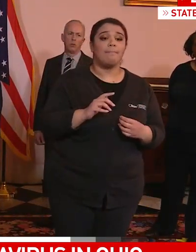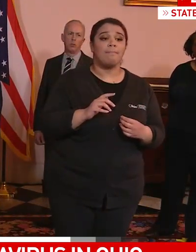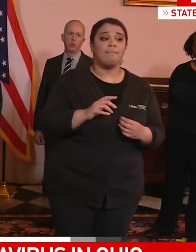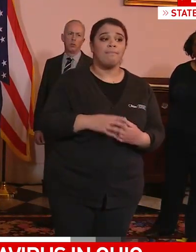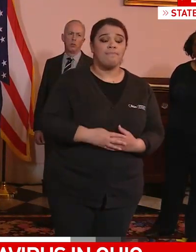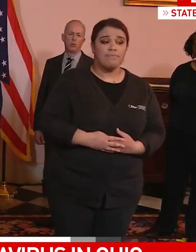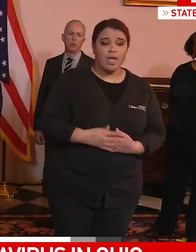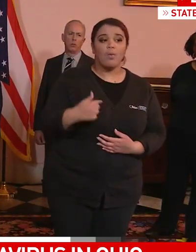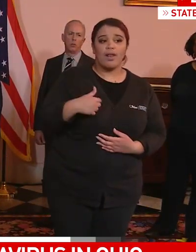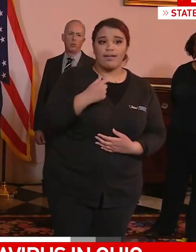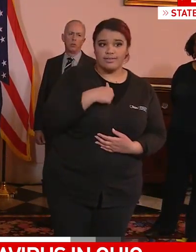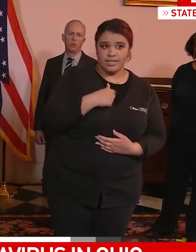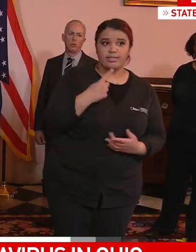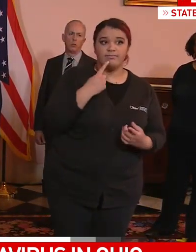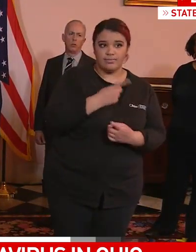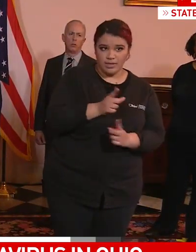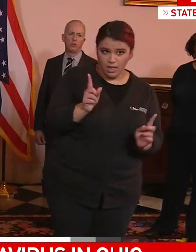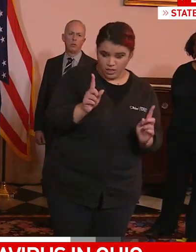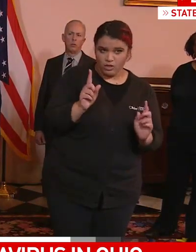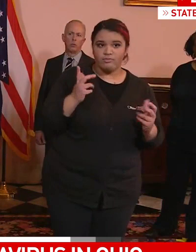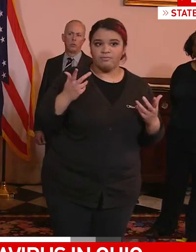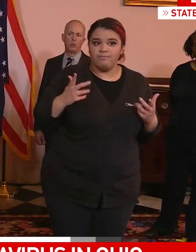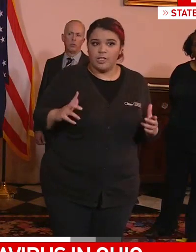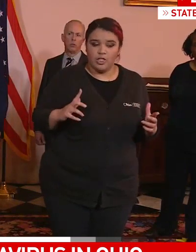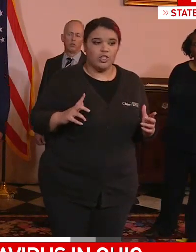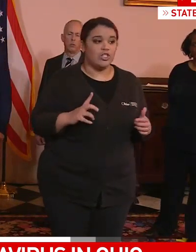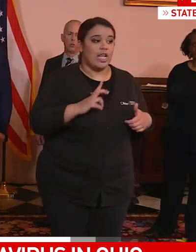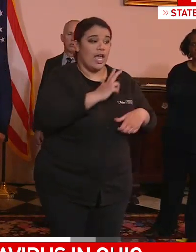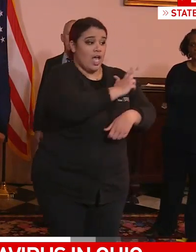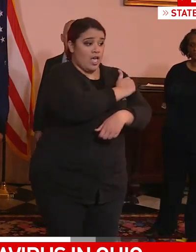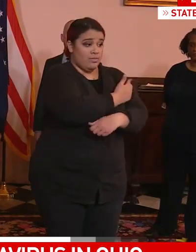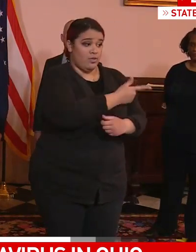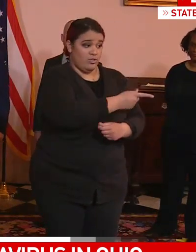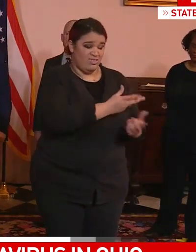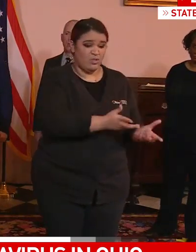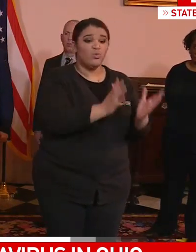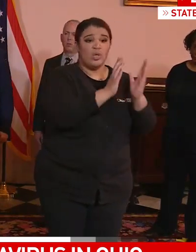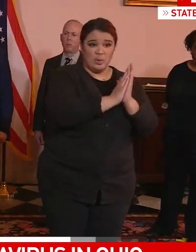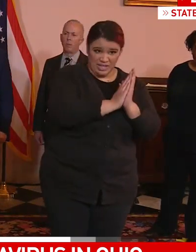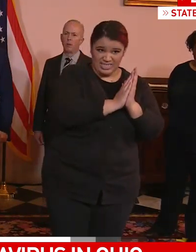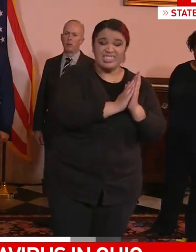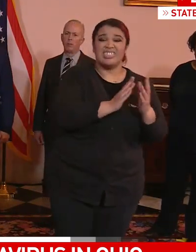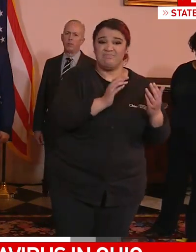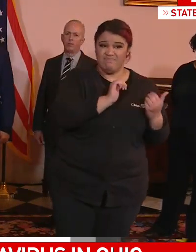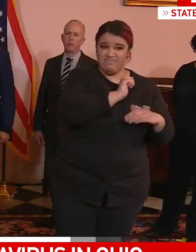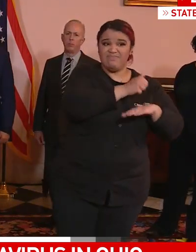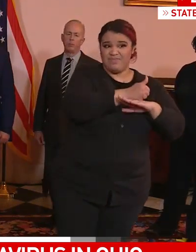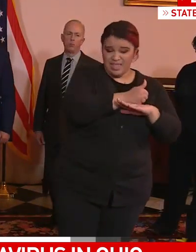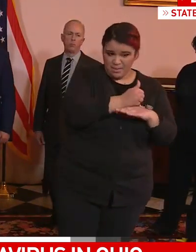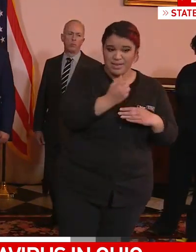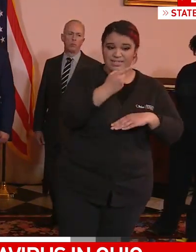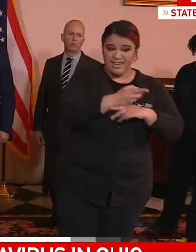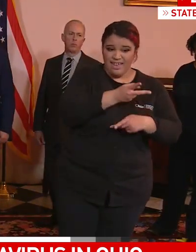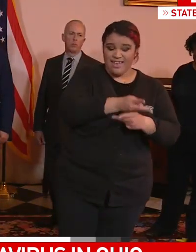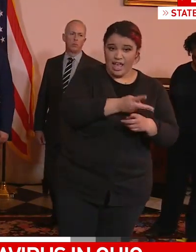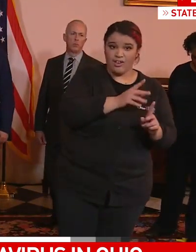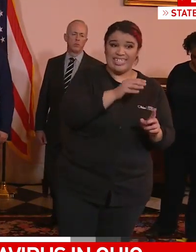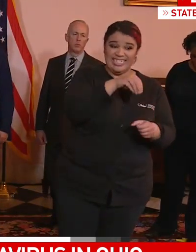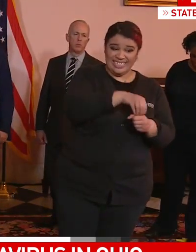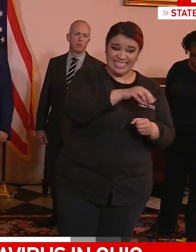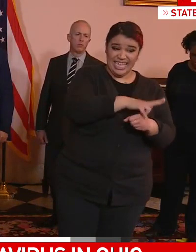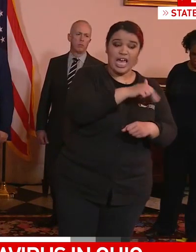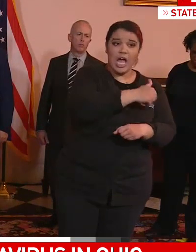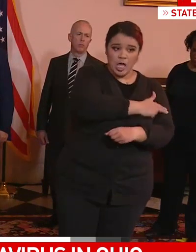to move forward at the request of hospitals that want to really start moving in regard to daycare and allowing them to establish